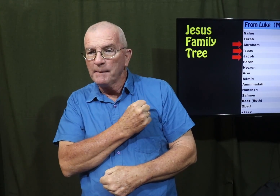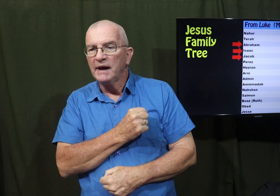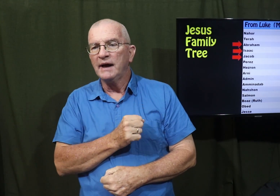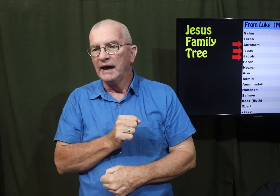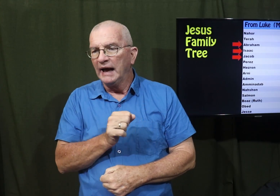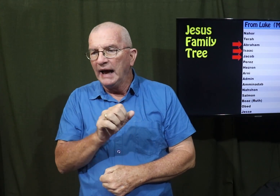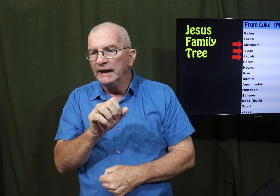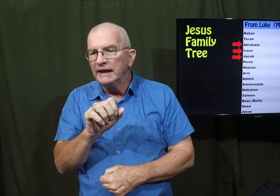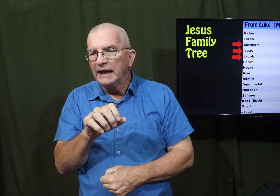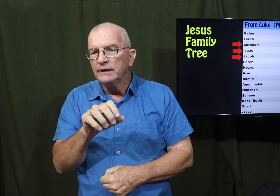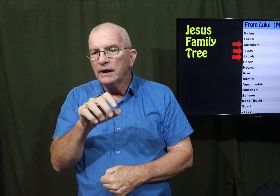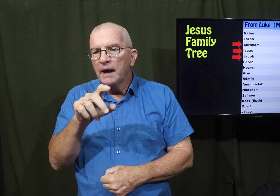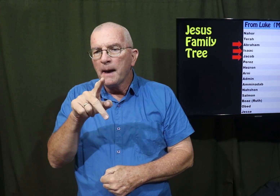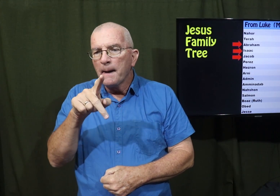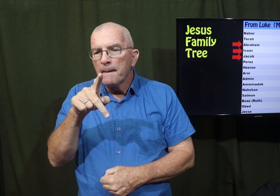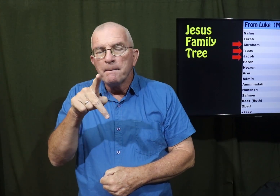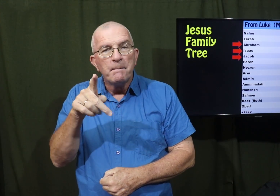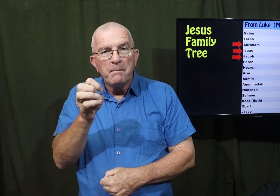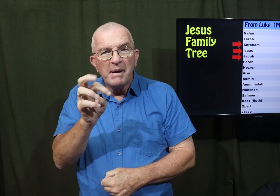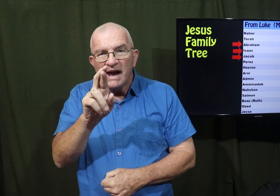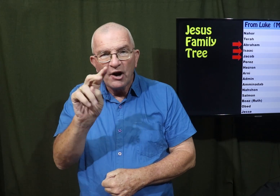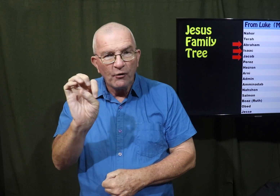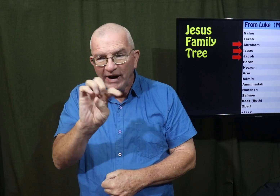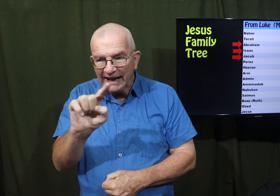So we have Abraham, Isaac, Jacob,